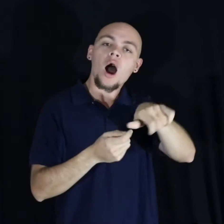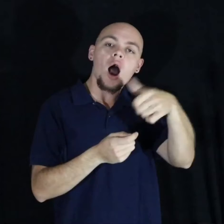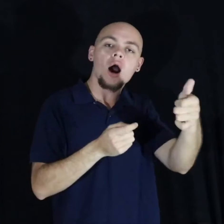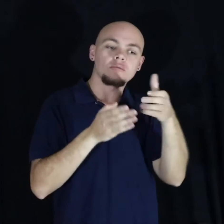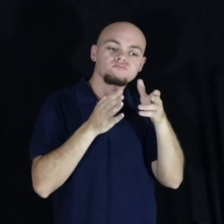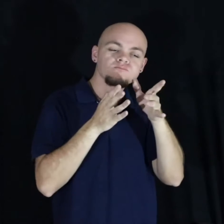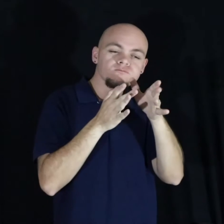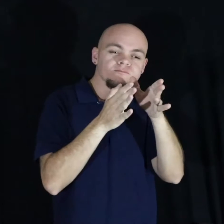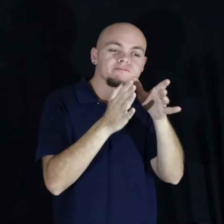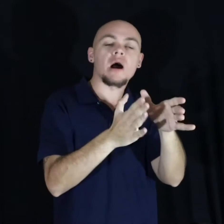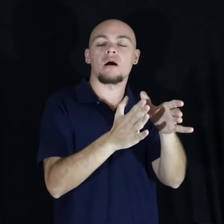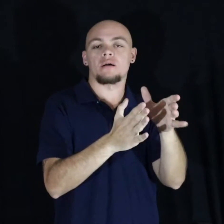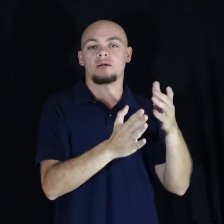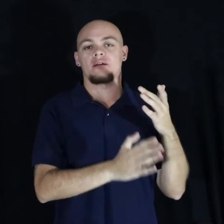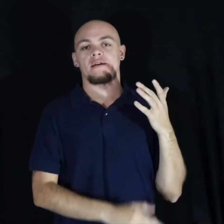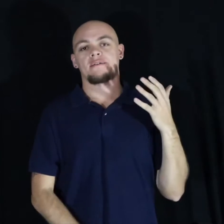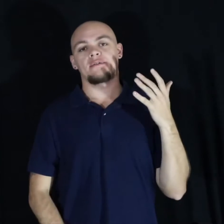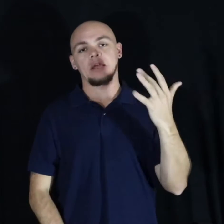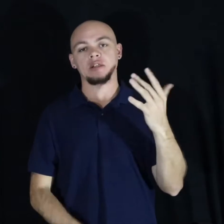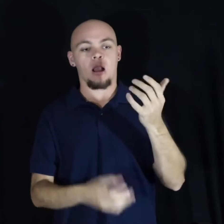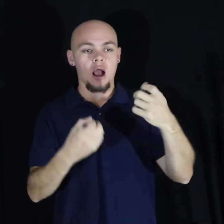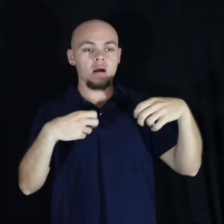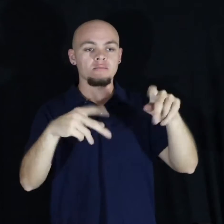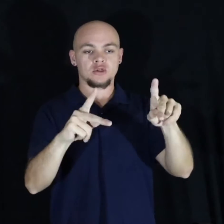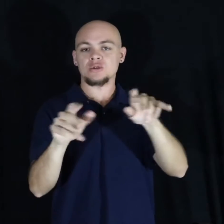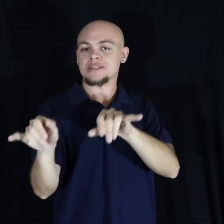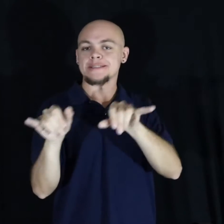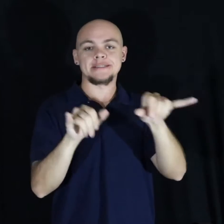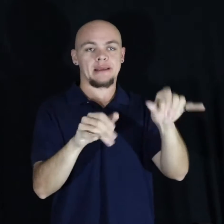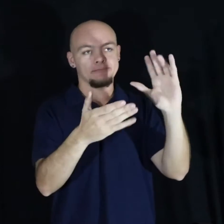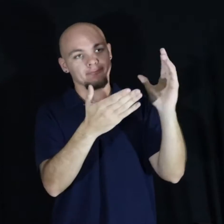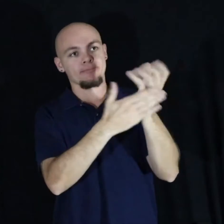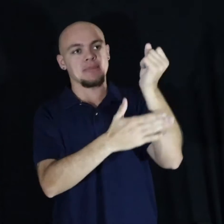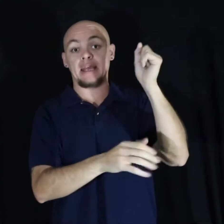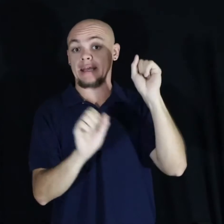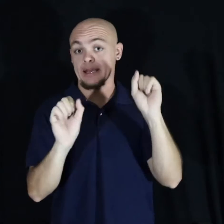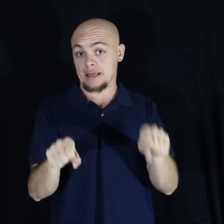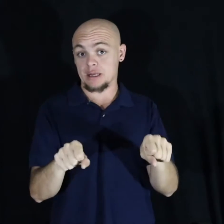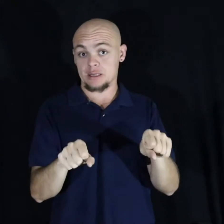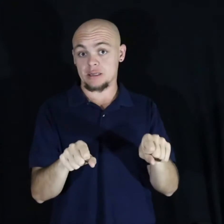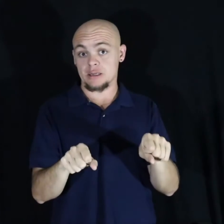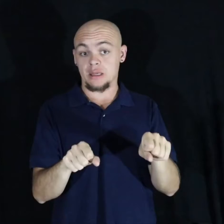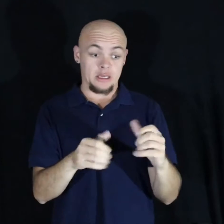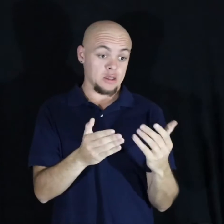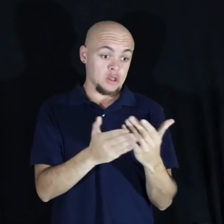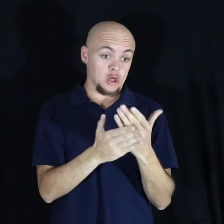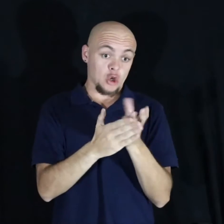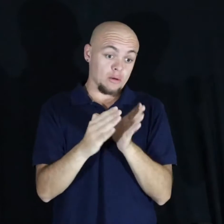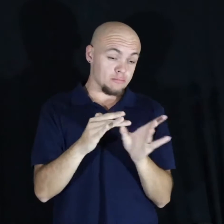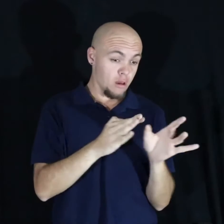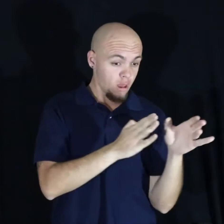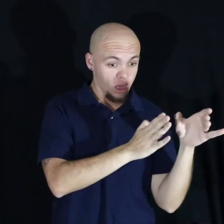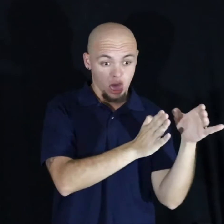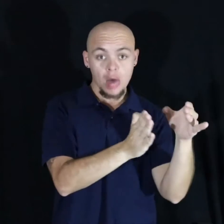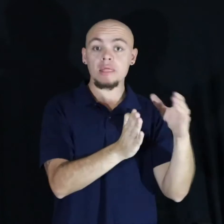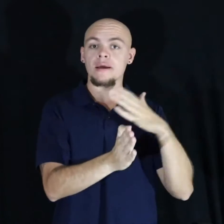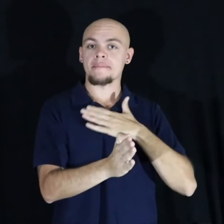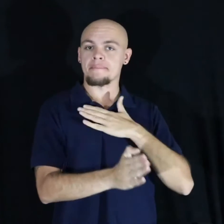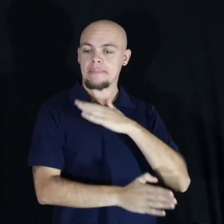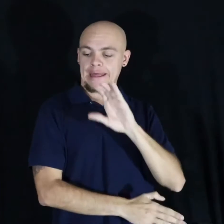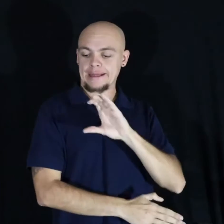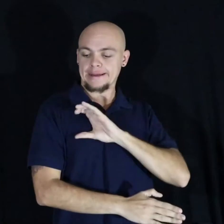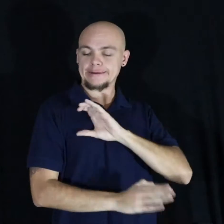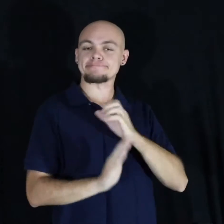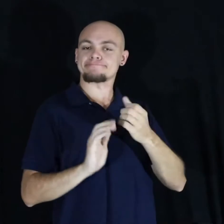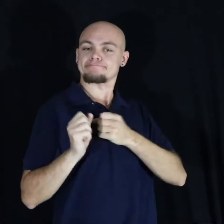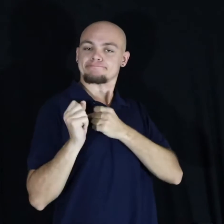would eventually lead me to these same opportunities. If anything, these newfound paths not only strengthened my character,